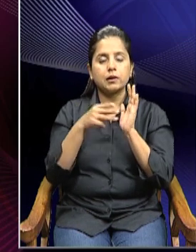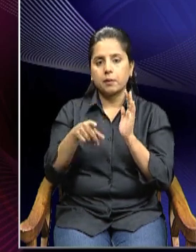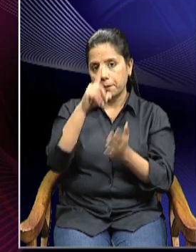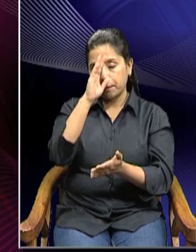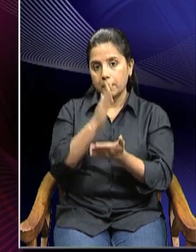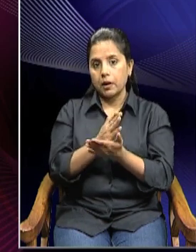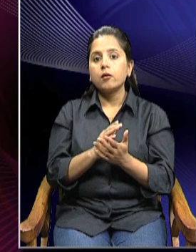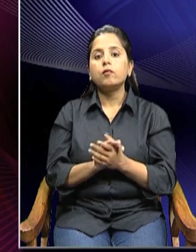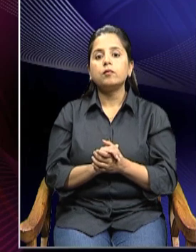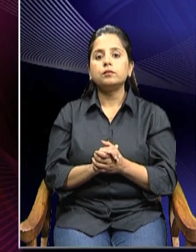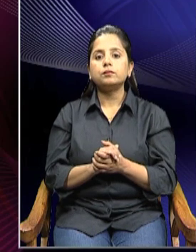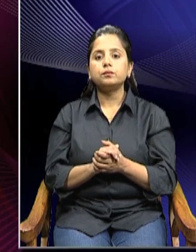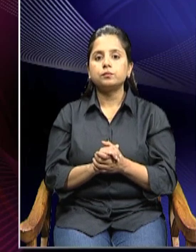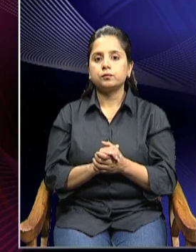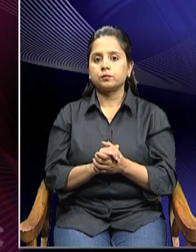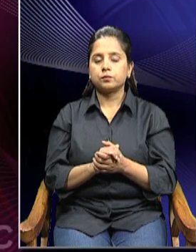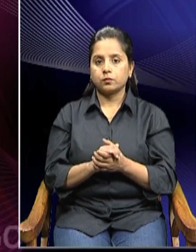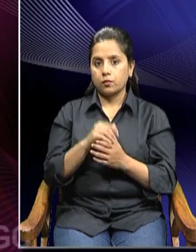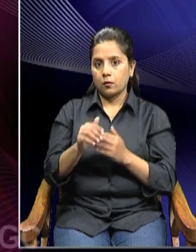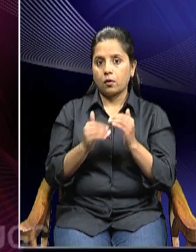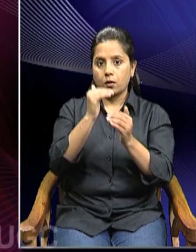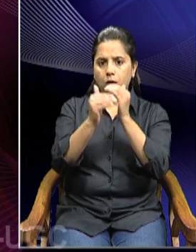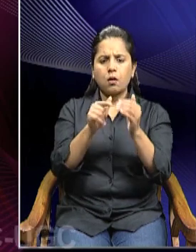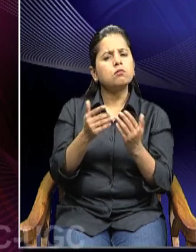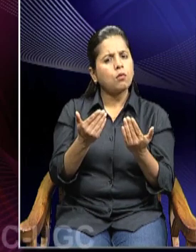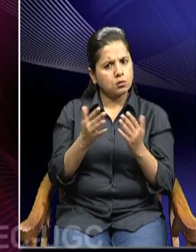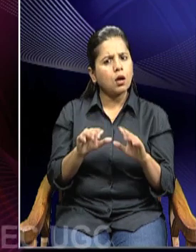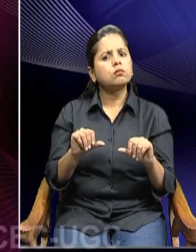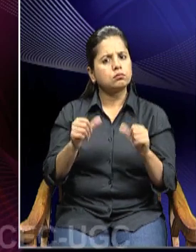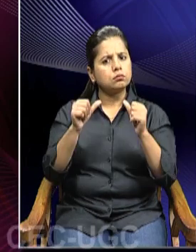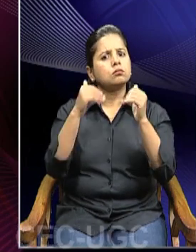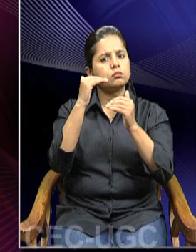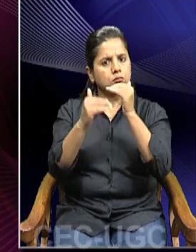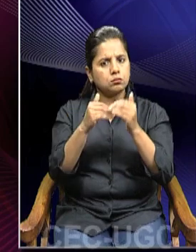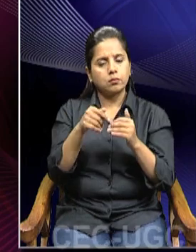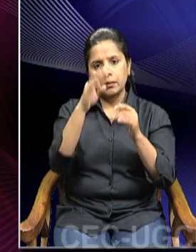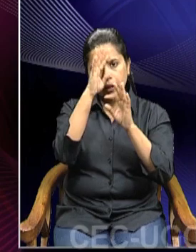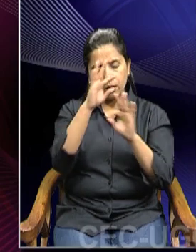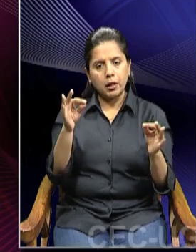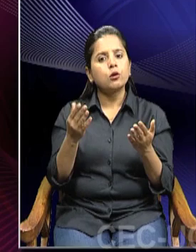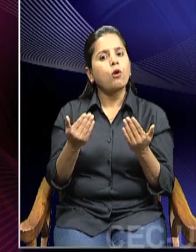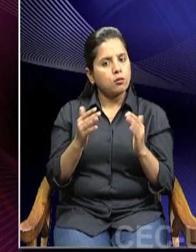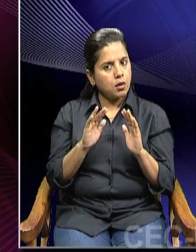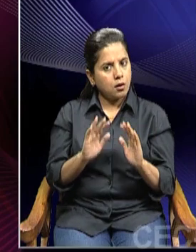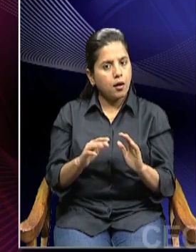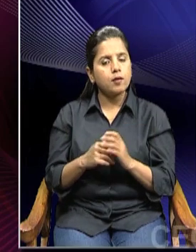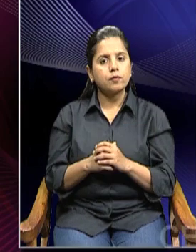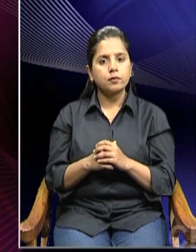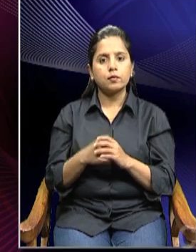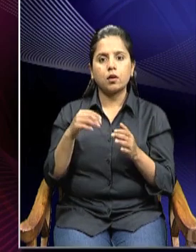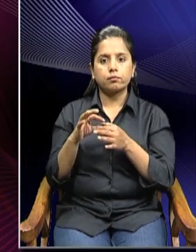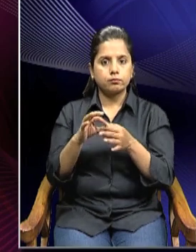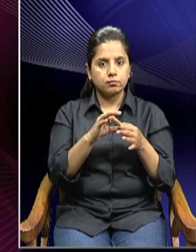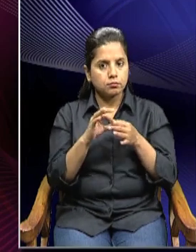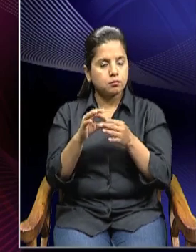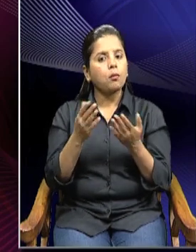believes that progress is possible, that peace is possible, that